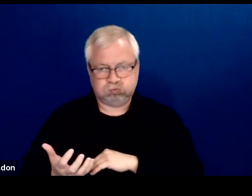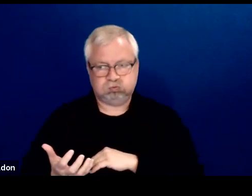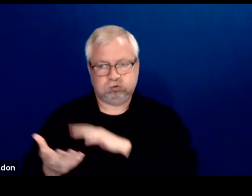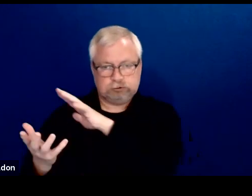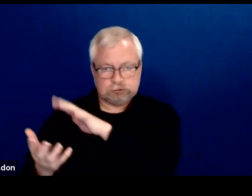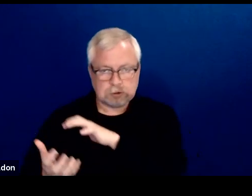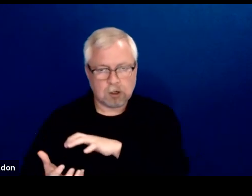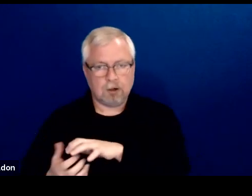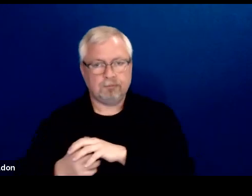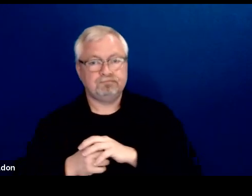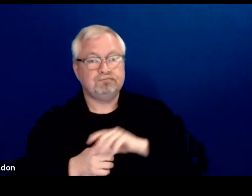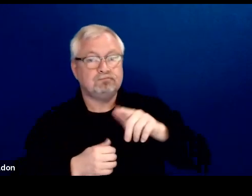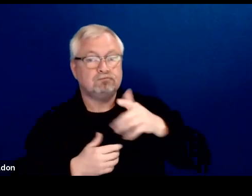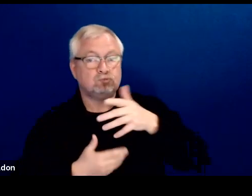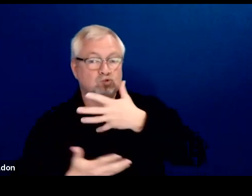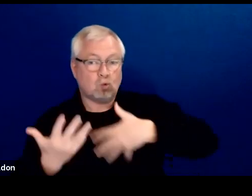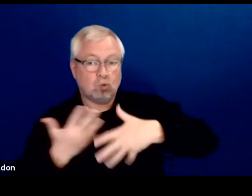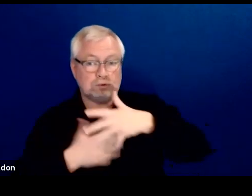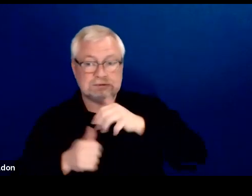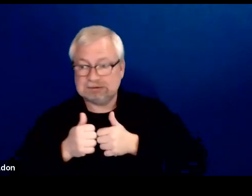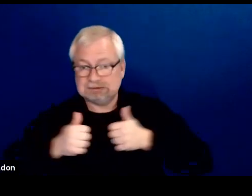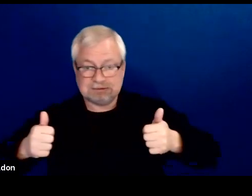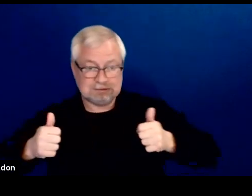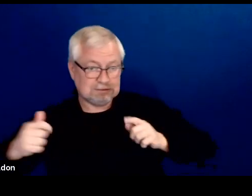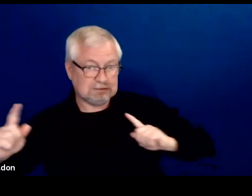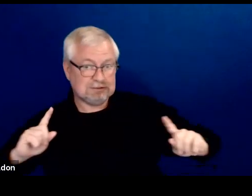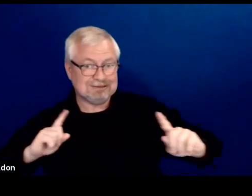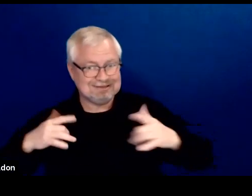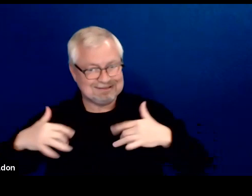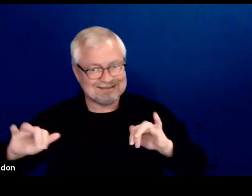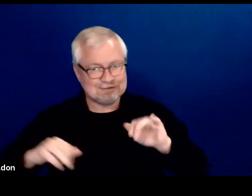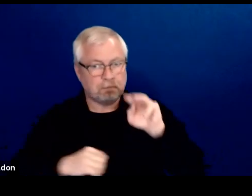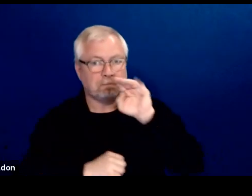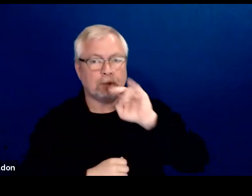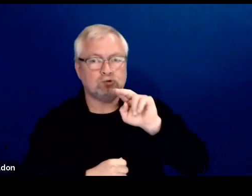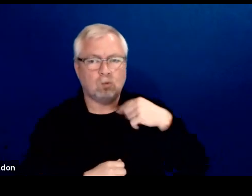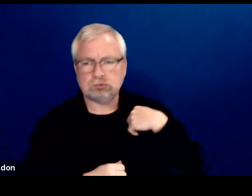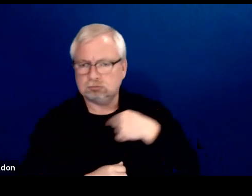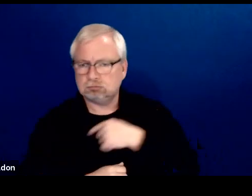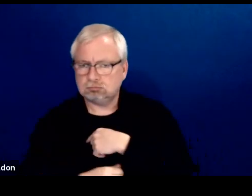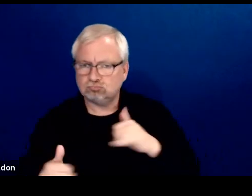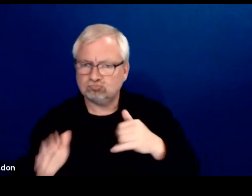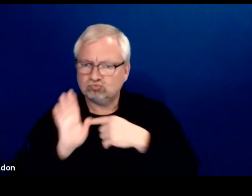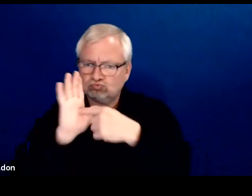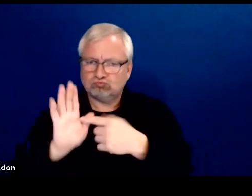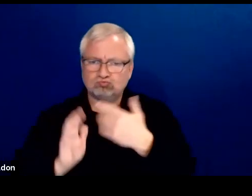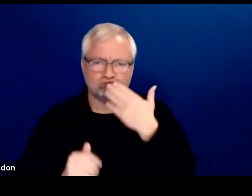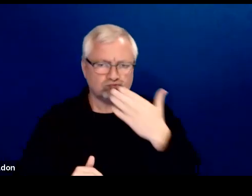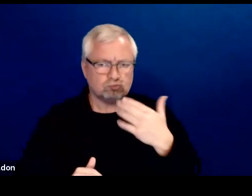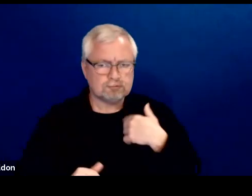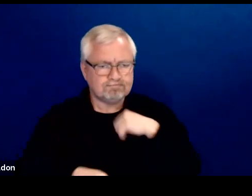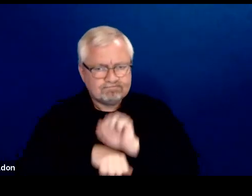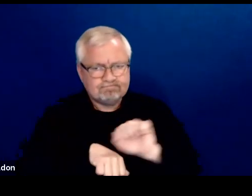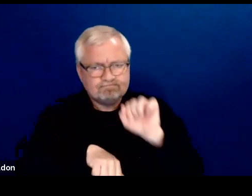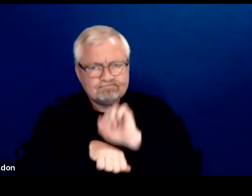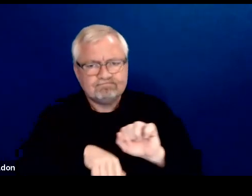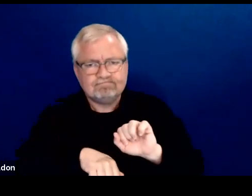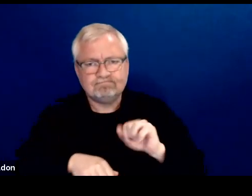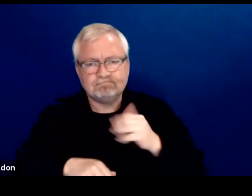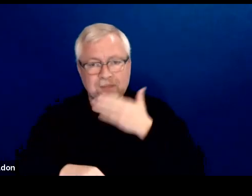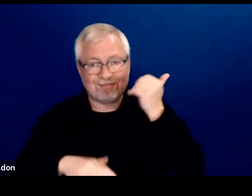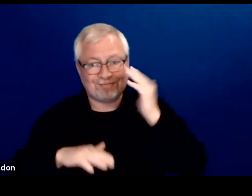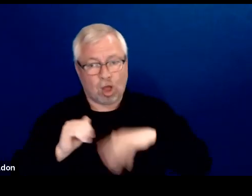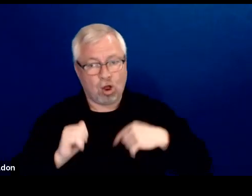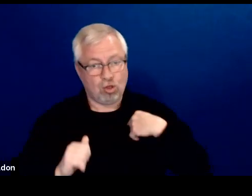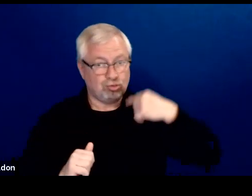point, we have enough data to show this. We are overachieving a little bit on this and exceeding where we need on this